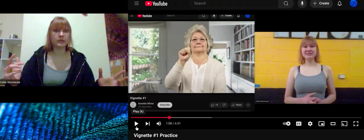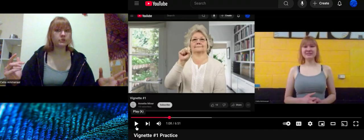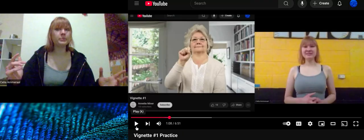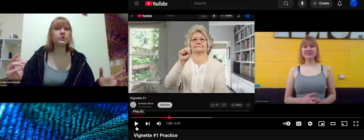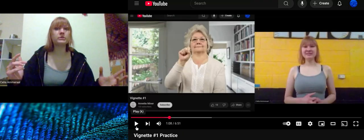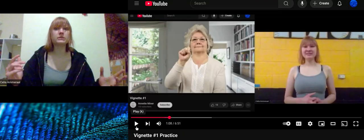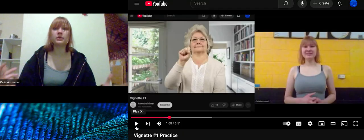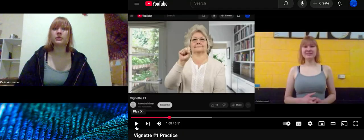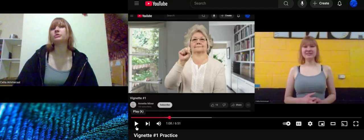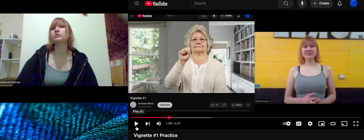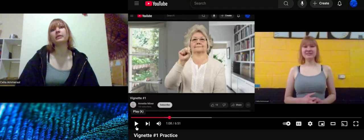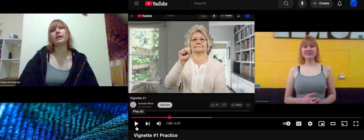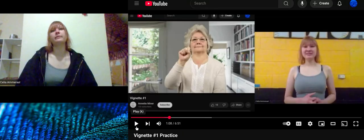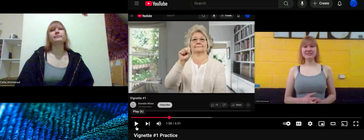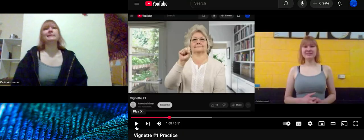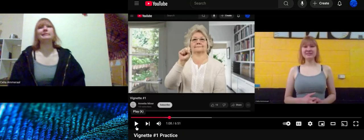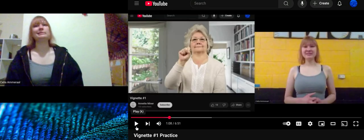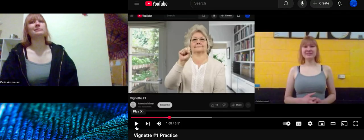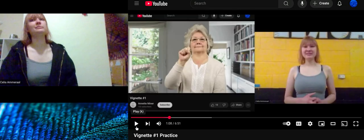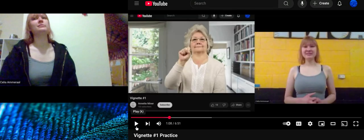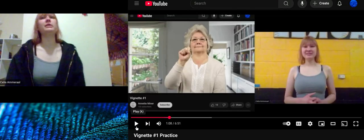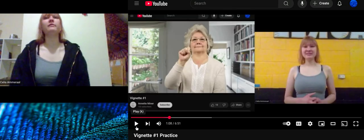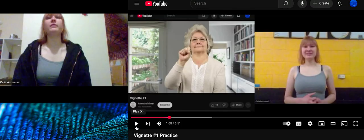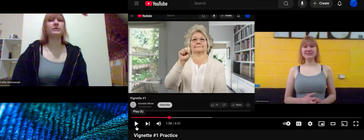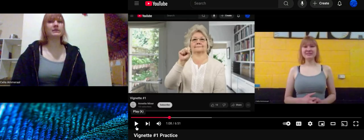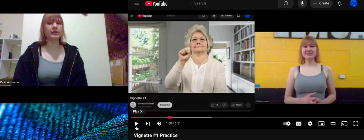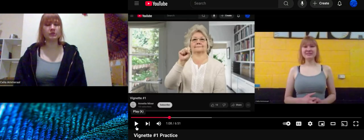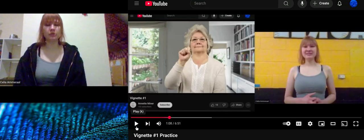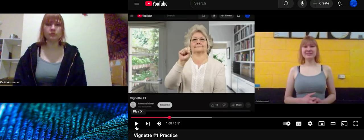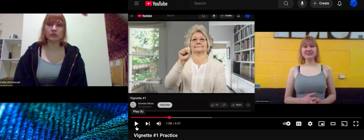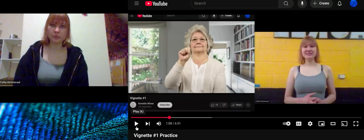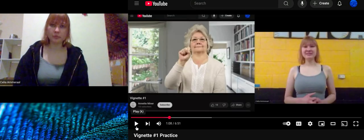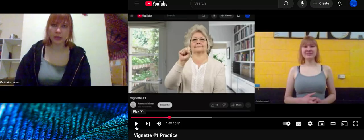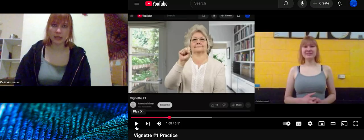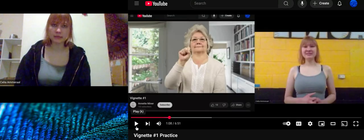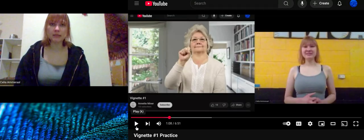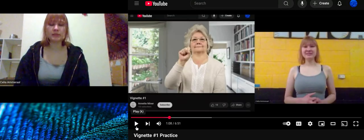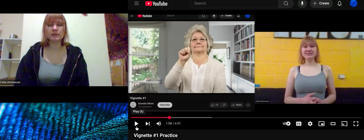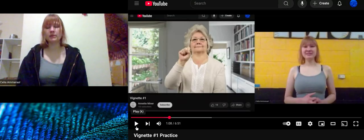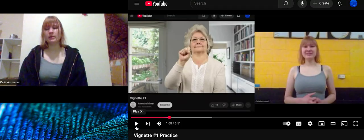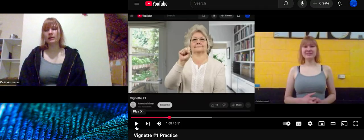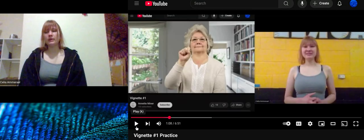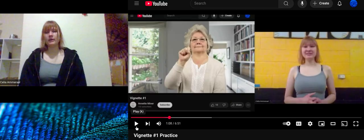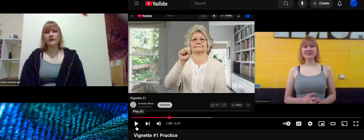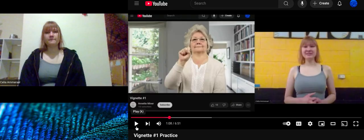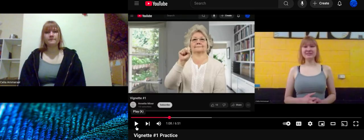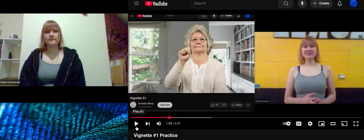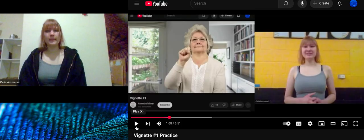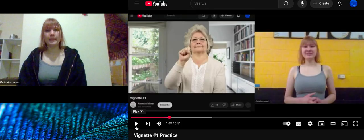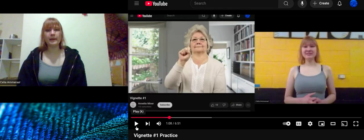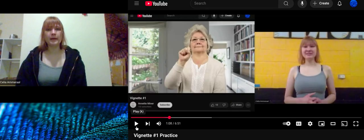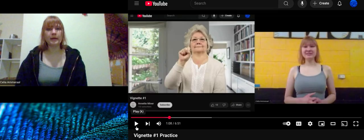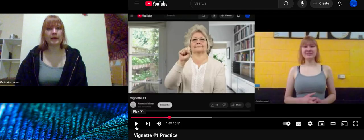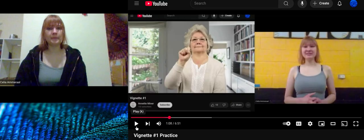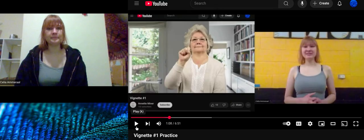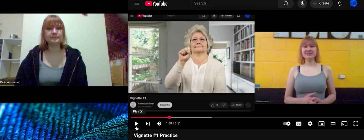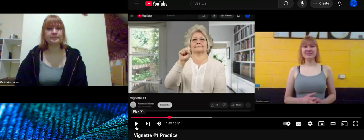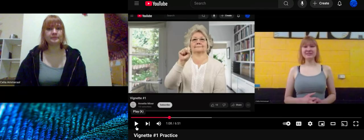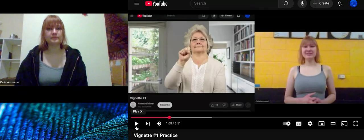But the interpreter is not 100 on that. If that sign was used in the proper context.